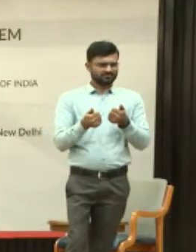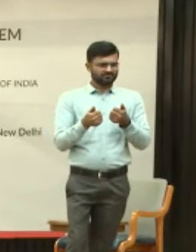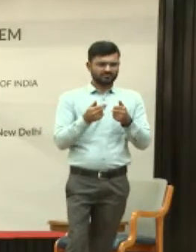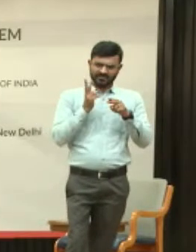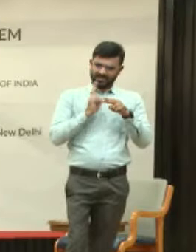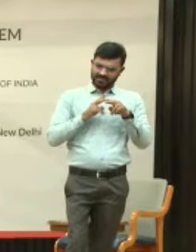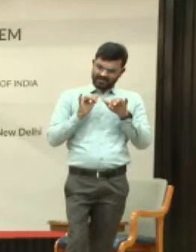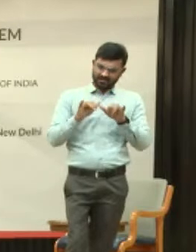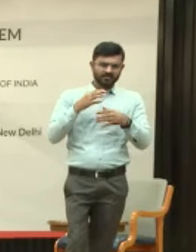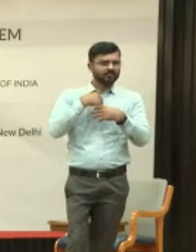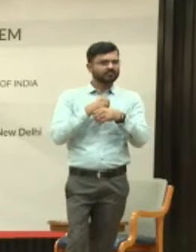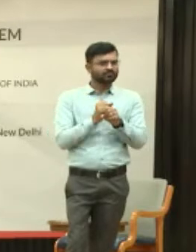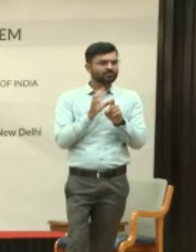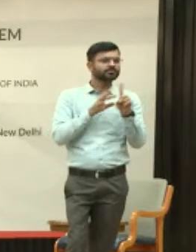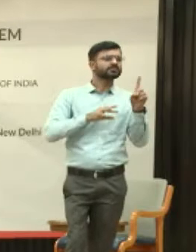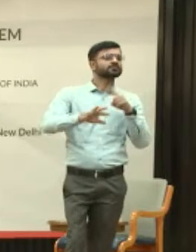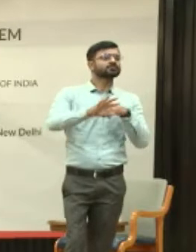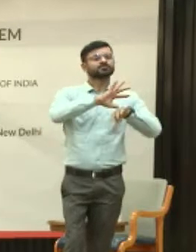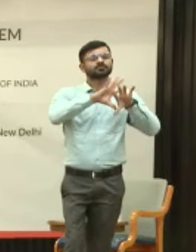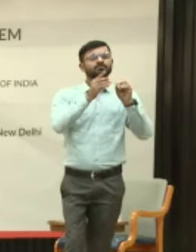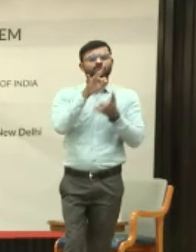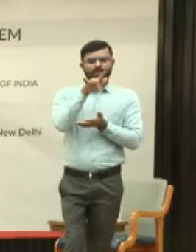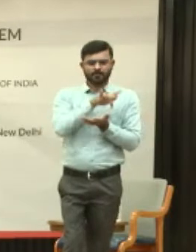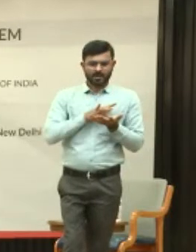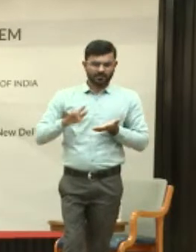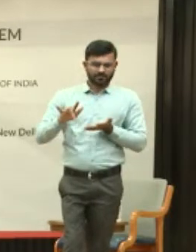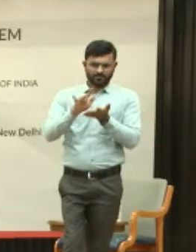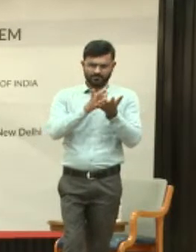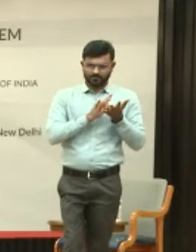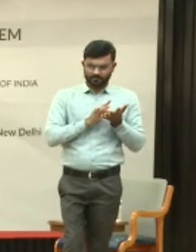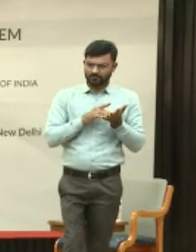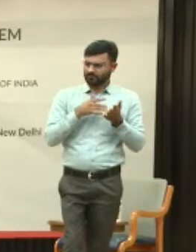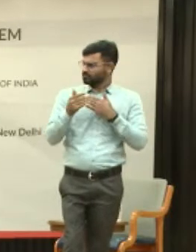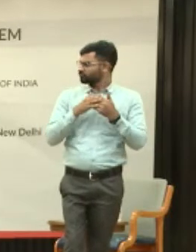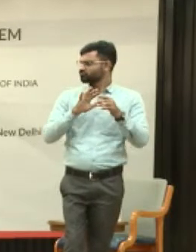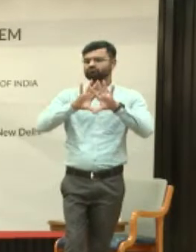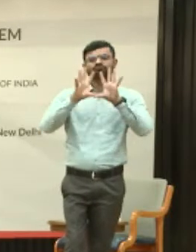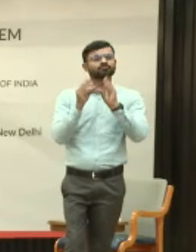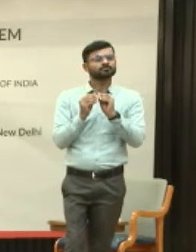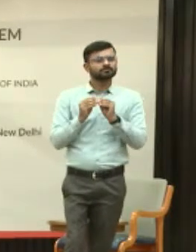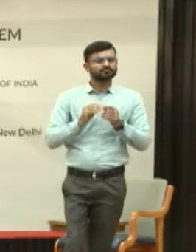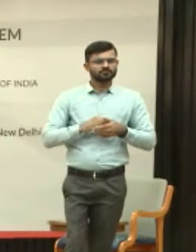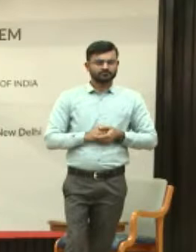States are creating districts all over the place without a statute.